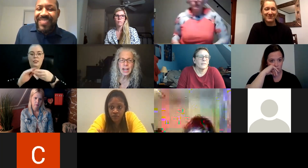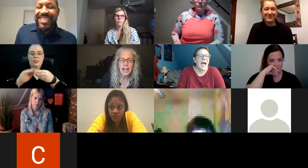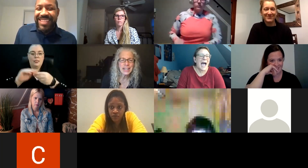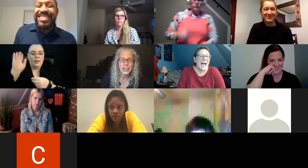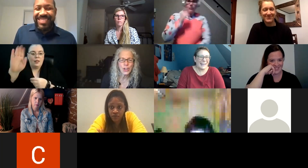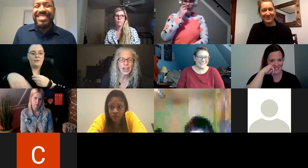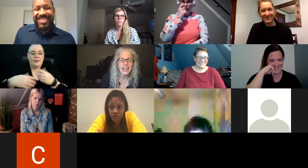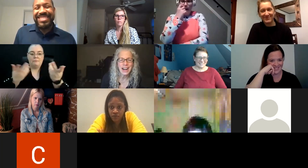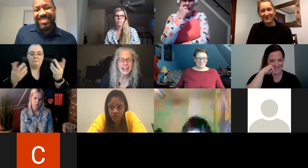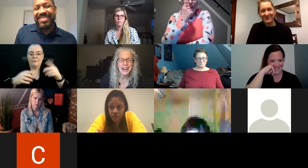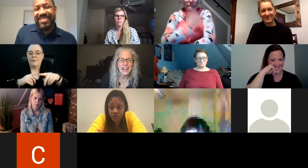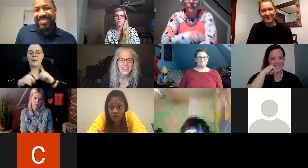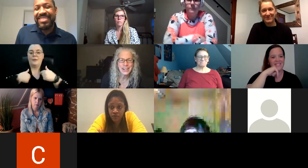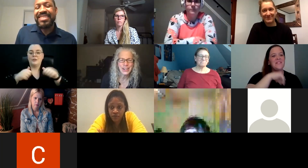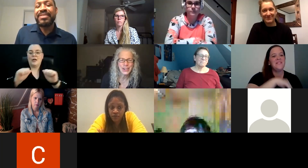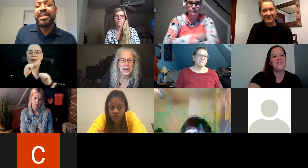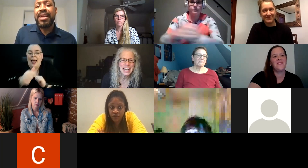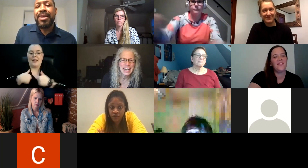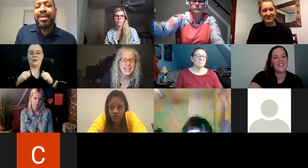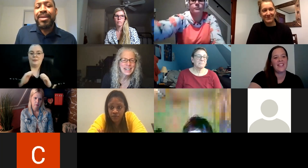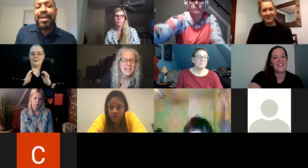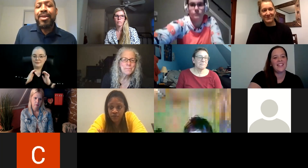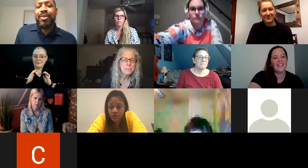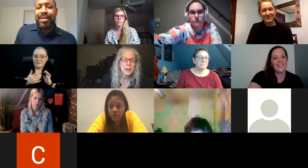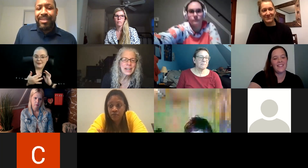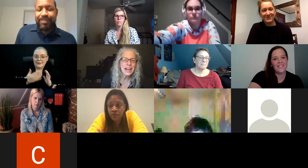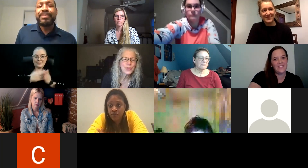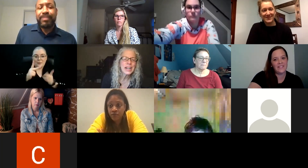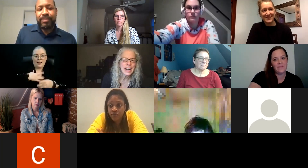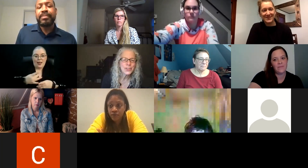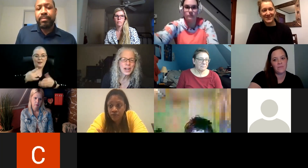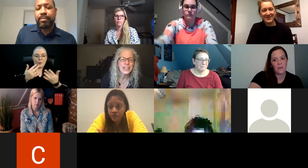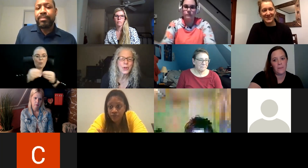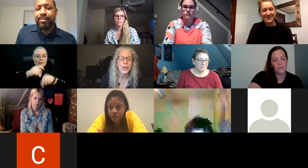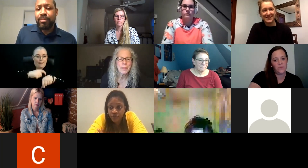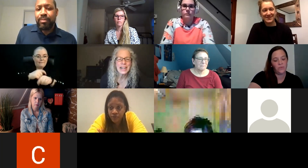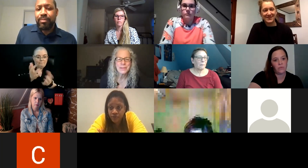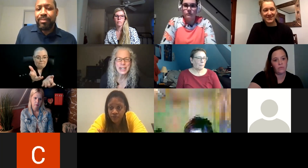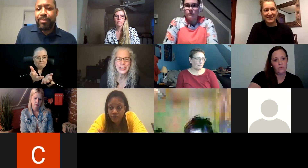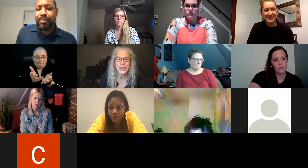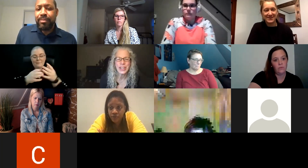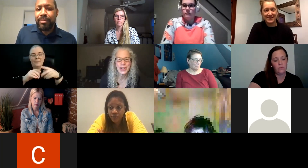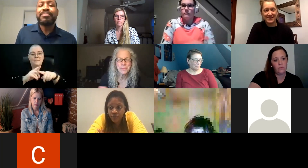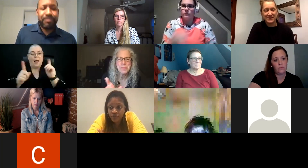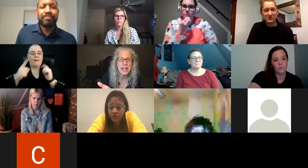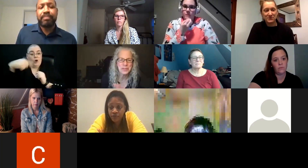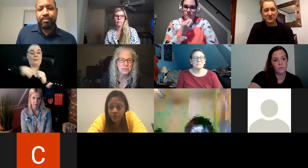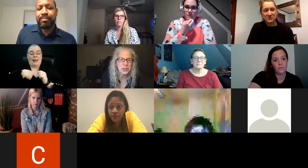I can talk on and on, I can, but I try not to. I like to hold back to make sure that other people have the floor and